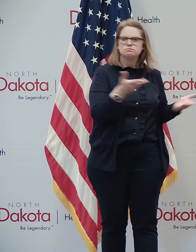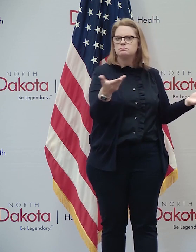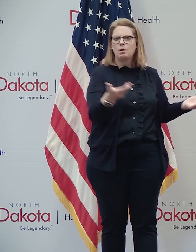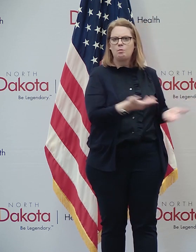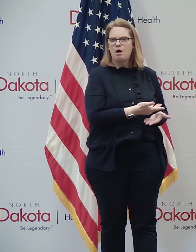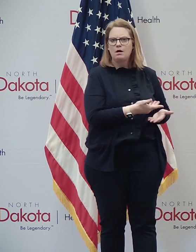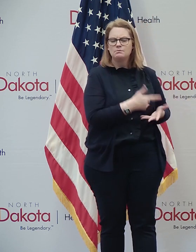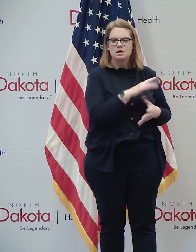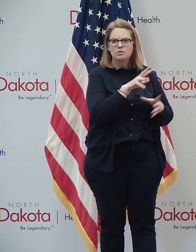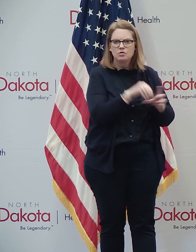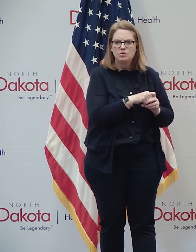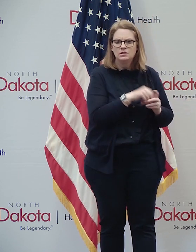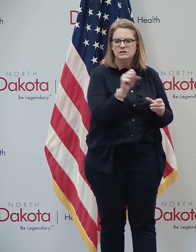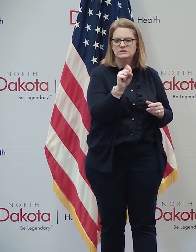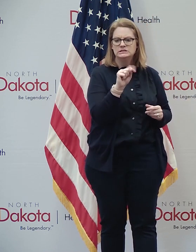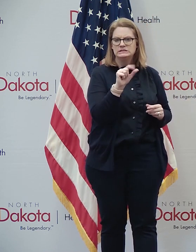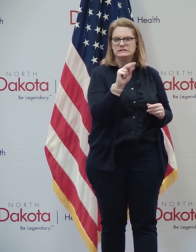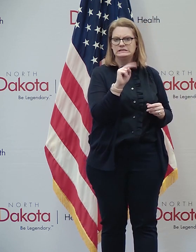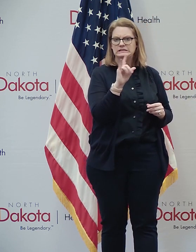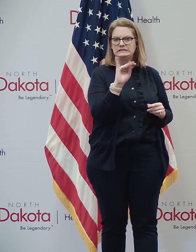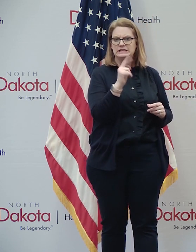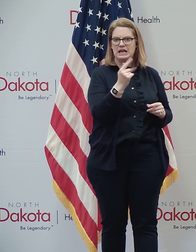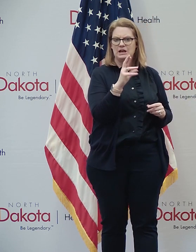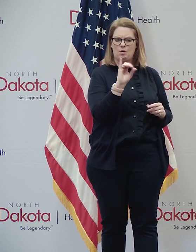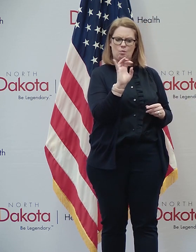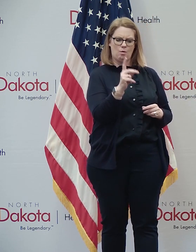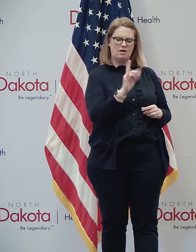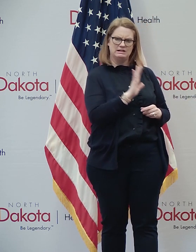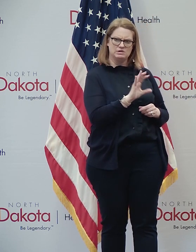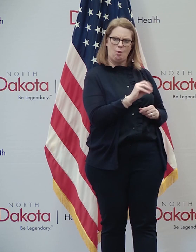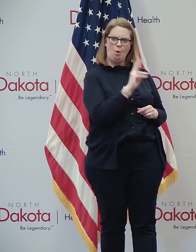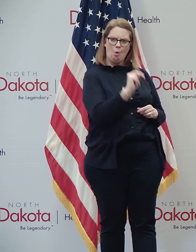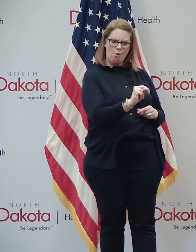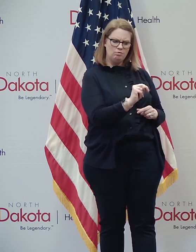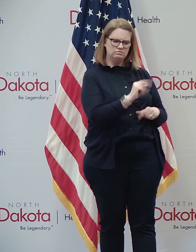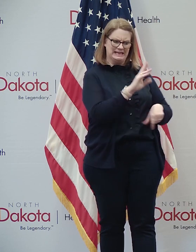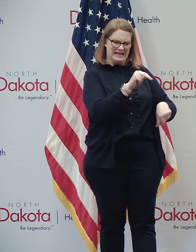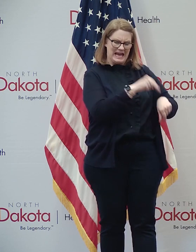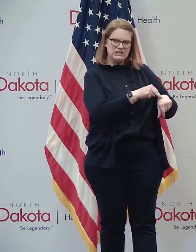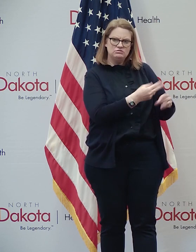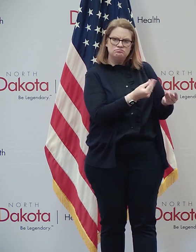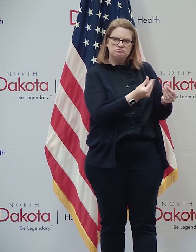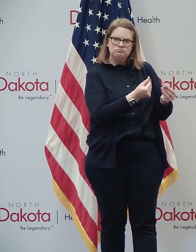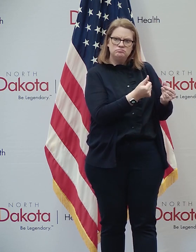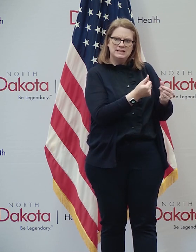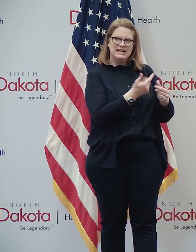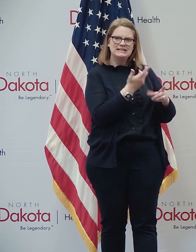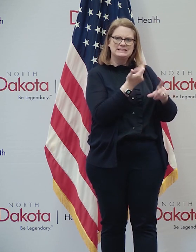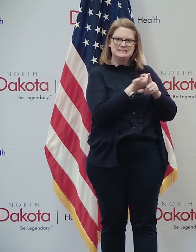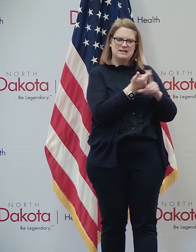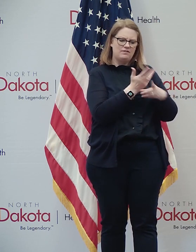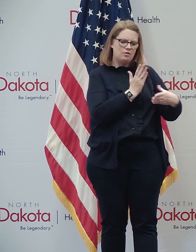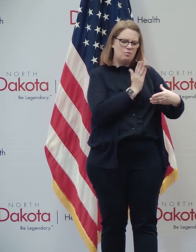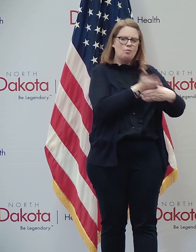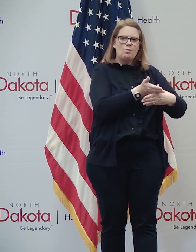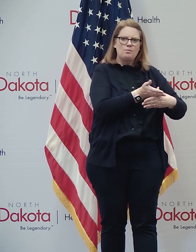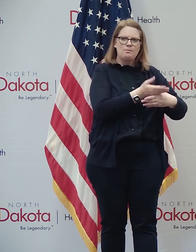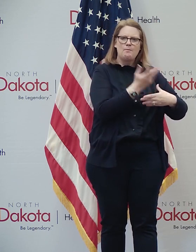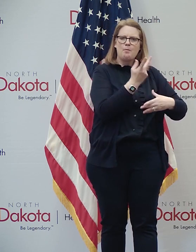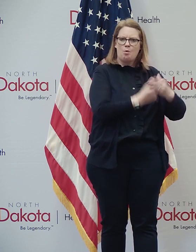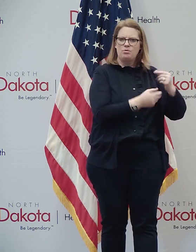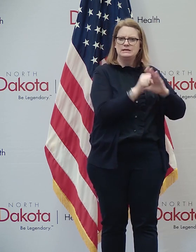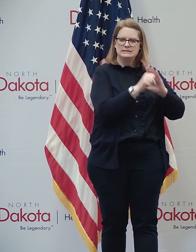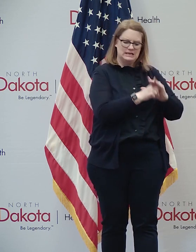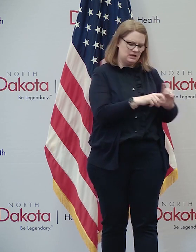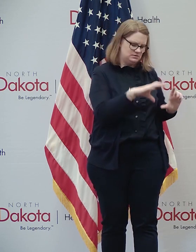that, I guess, would give, with Standing Rock on Saturday, a number of the people that got tested on Saturday that came and got